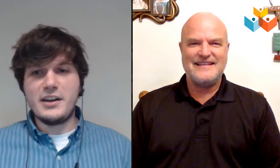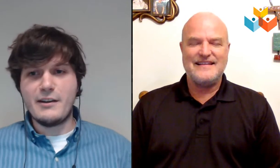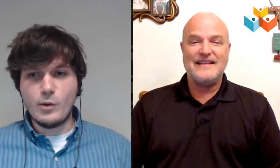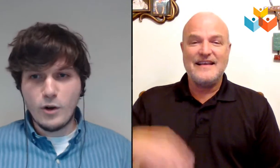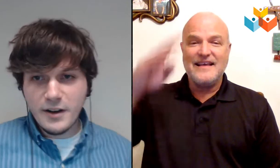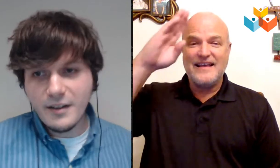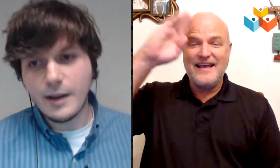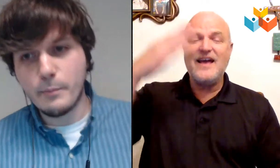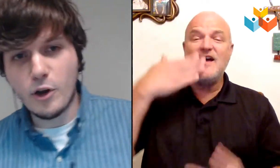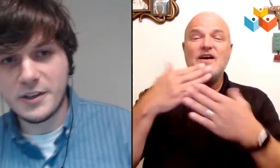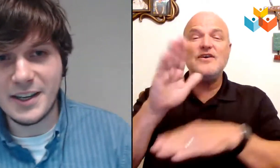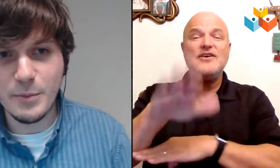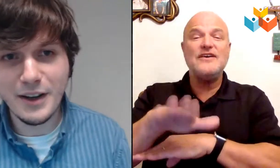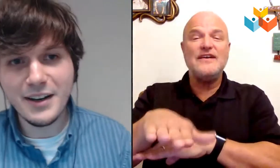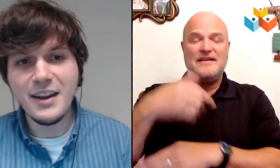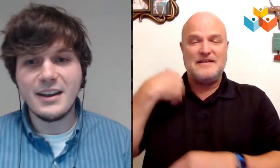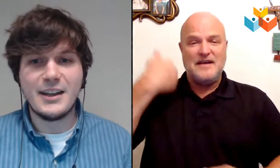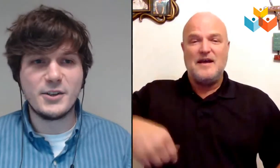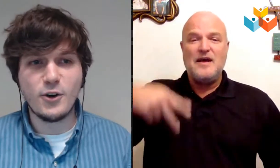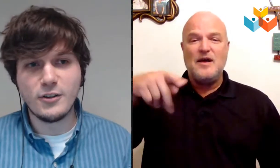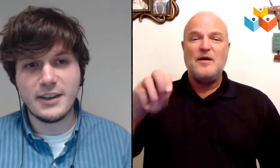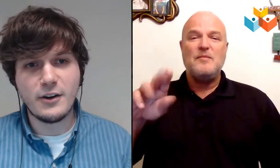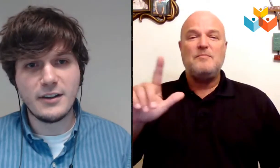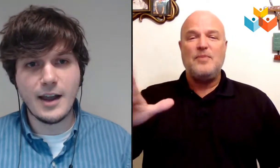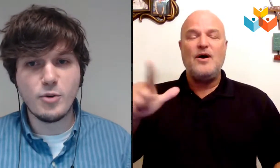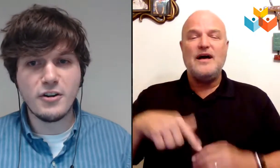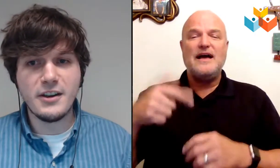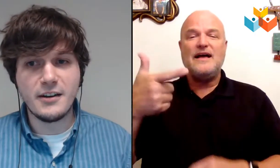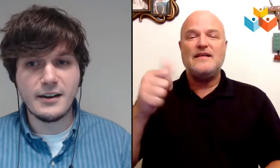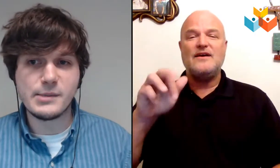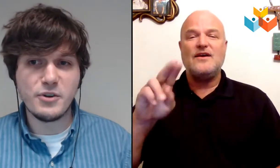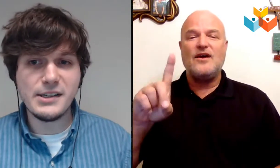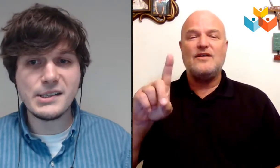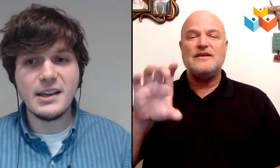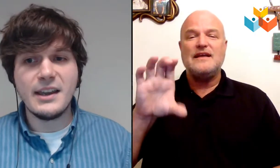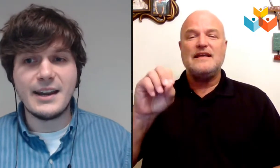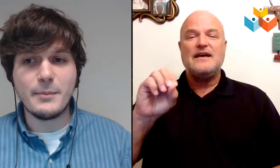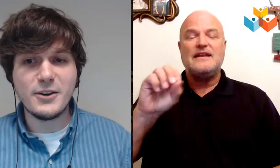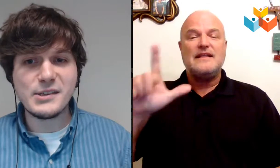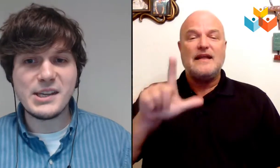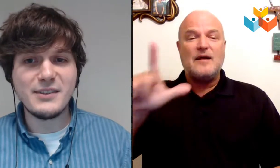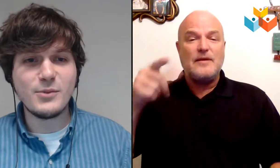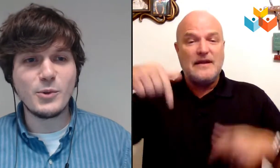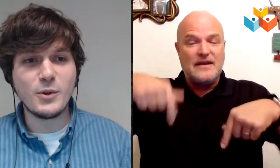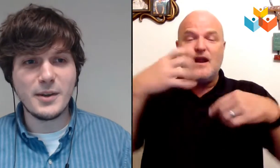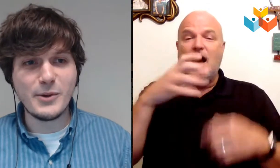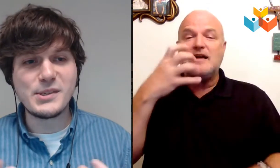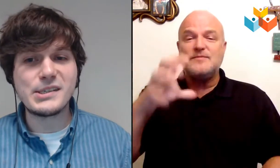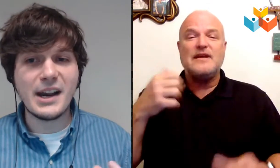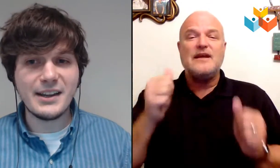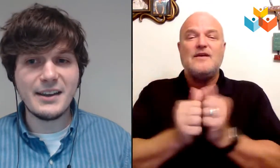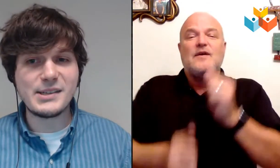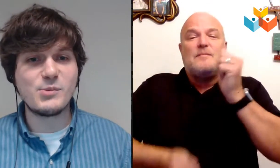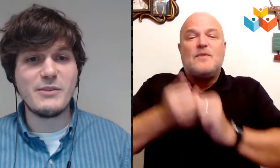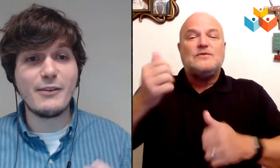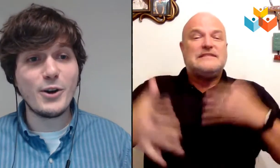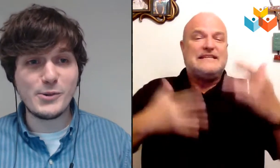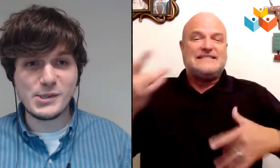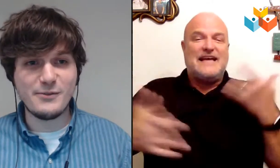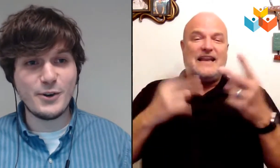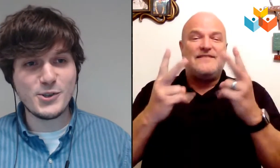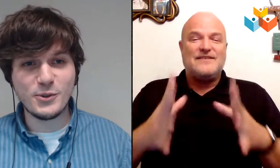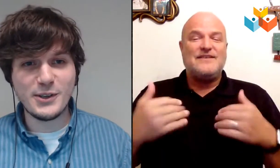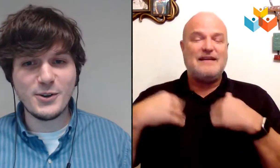Hey, good evening, everyone. I'm Paul Kegavine at the Garland County Library in Hot Springs, and I'm here this evening with one of the most exciting guests we've